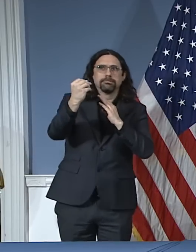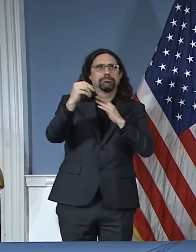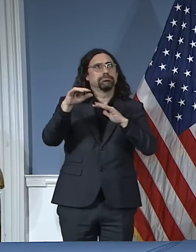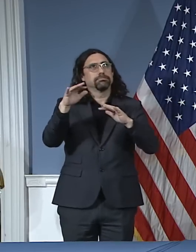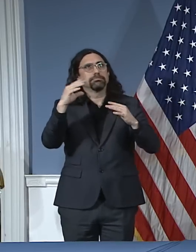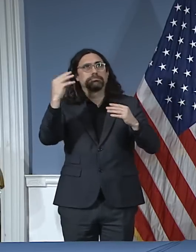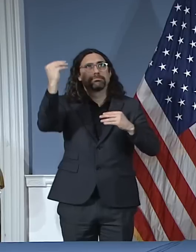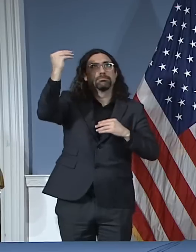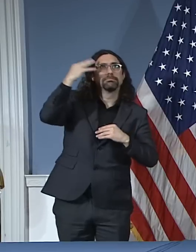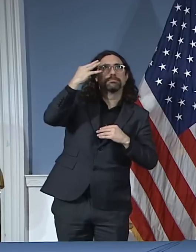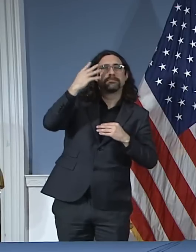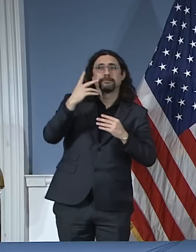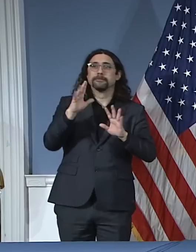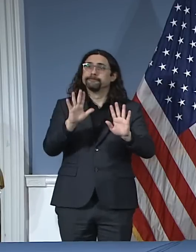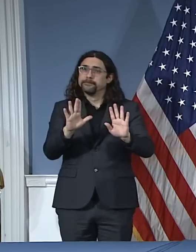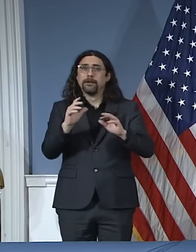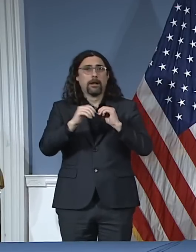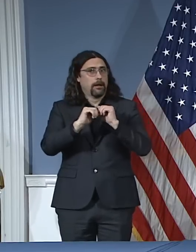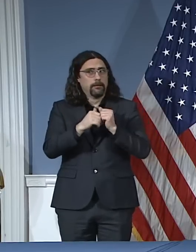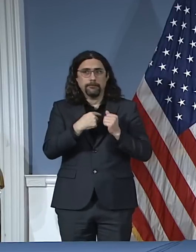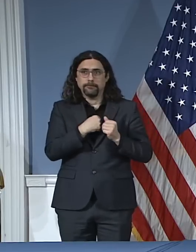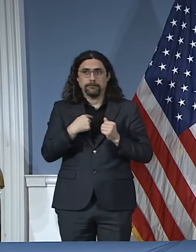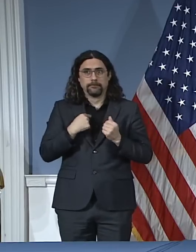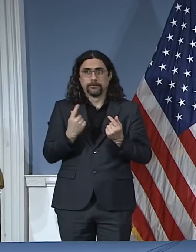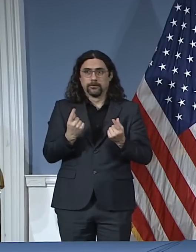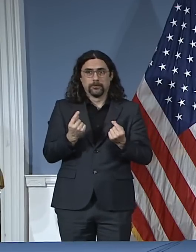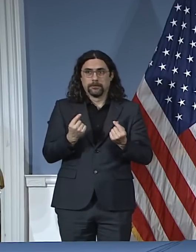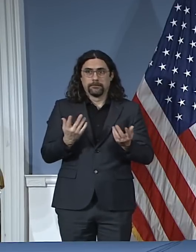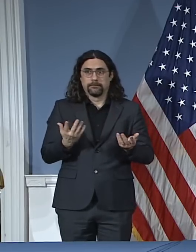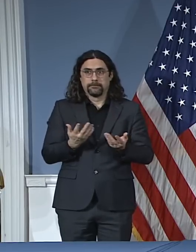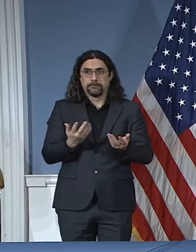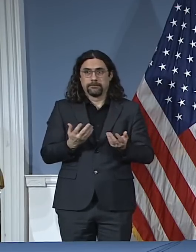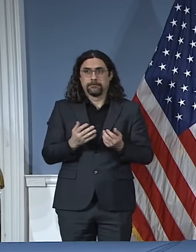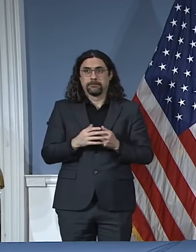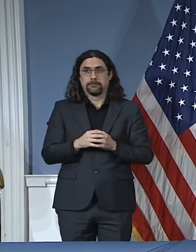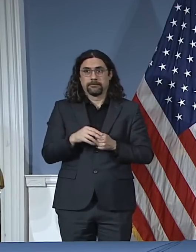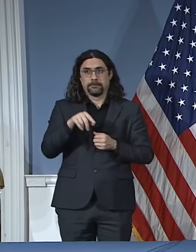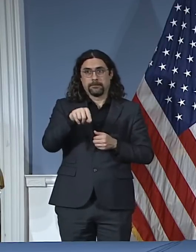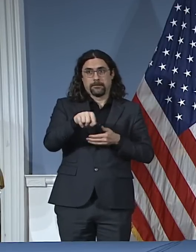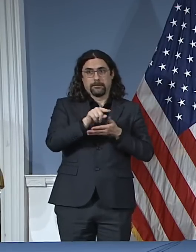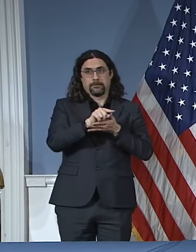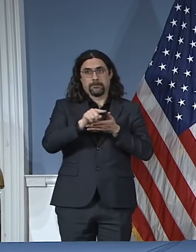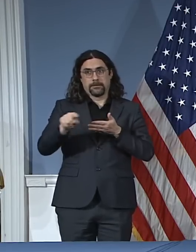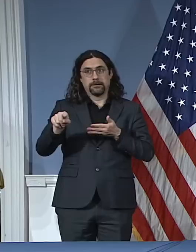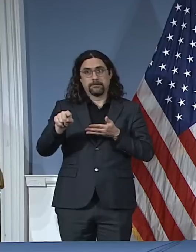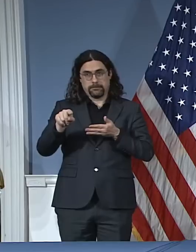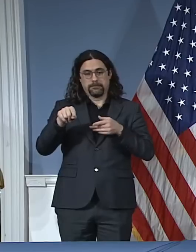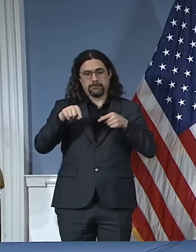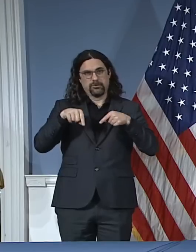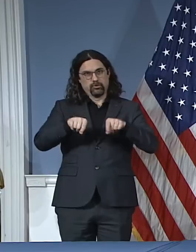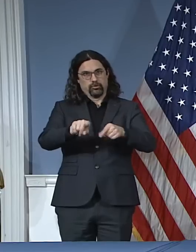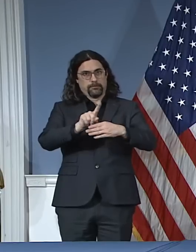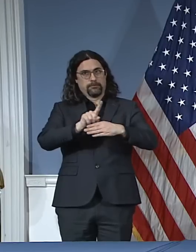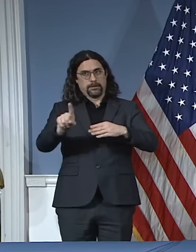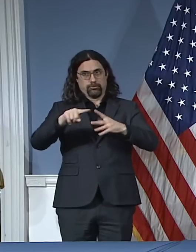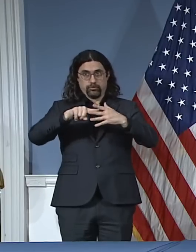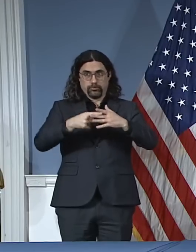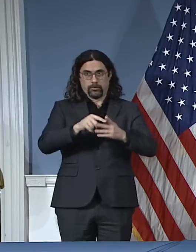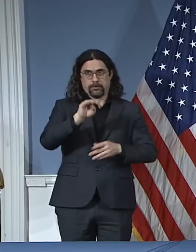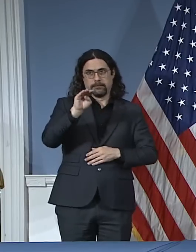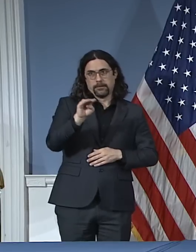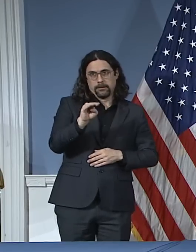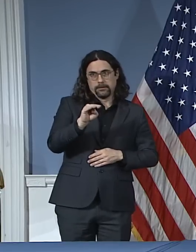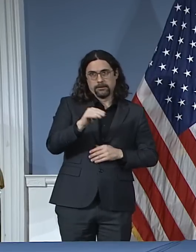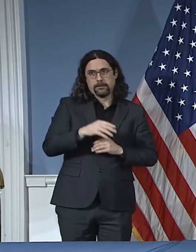going to do in the first week, starting Monday and throughout this coming week. And then we're going to judge the results accordingly, and we might then